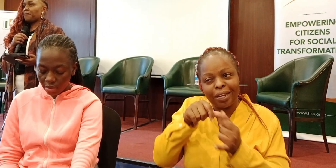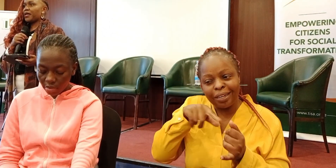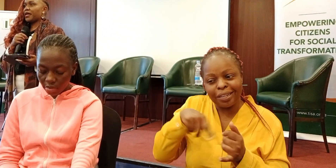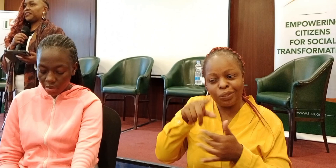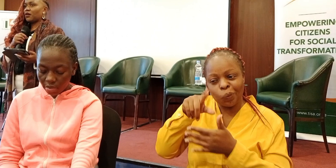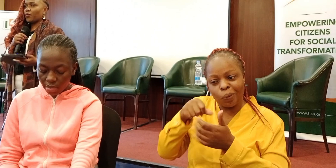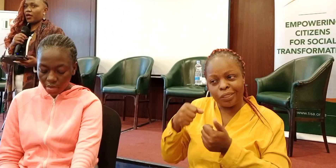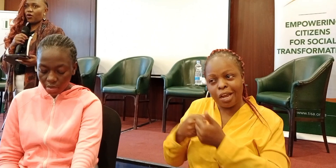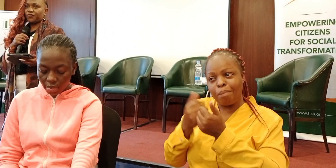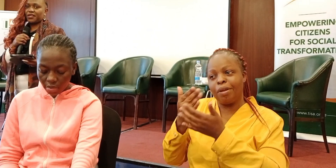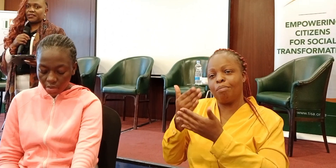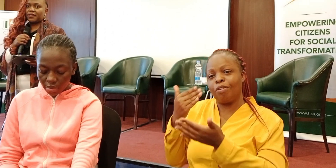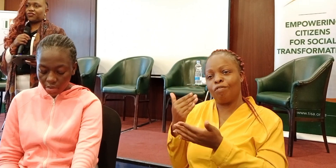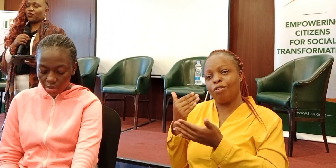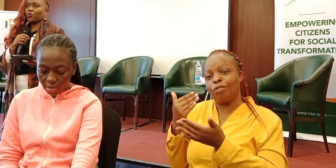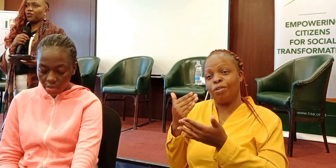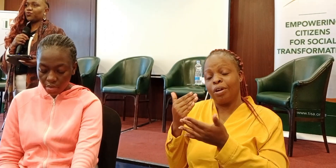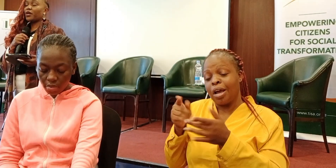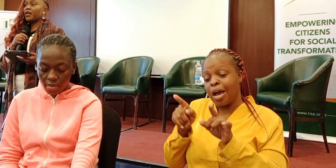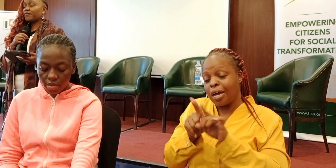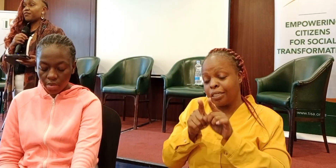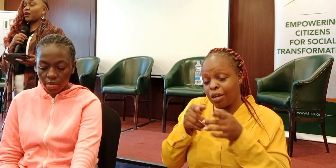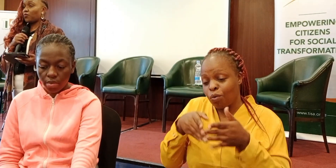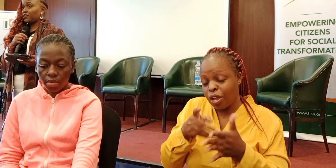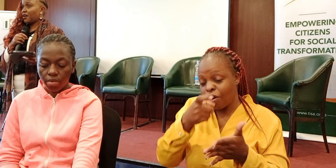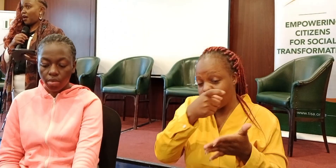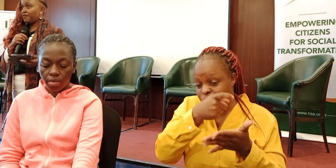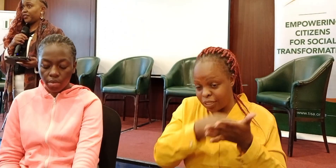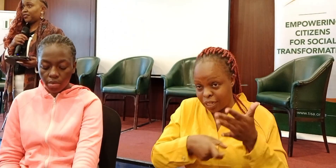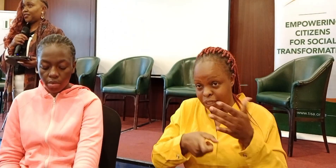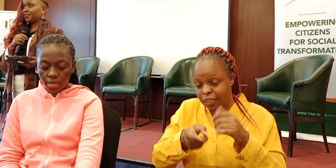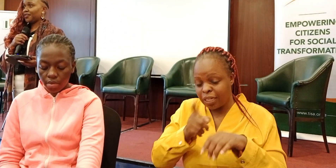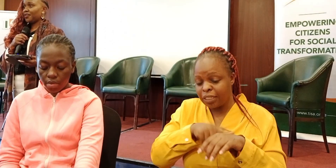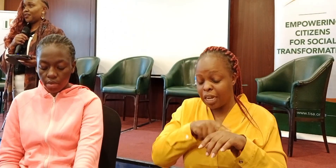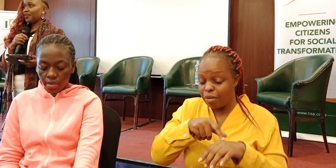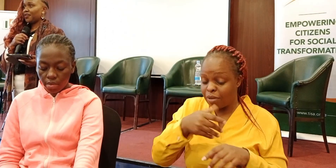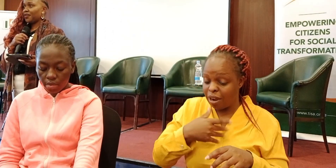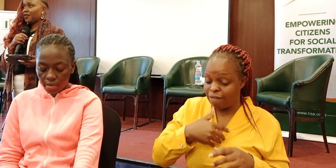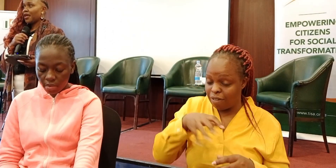used to happen as a way of taxation was whenever there was a harvest,